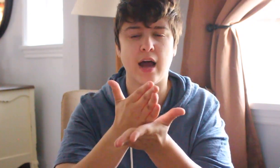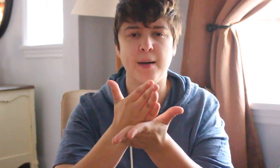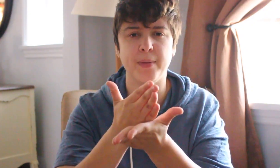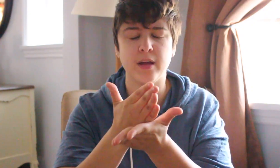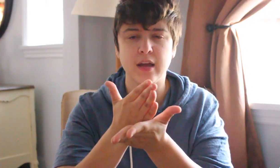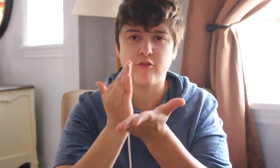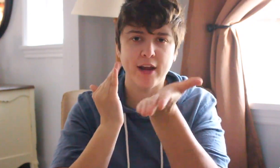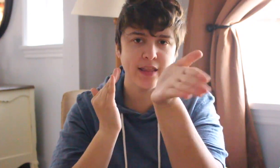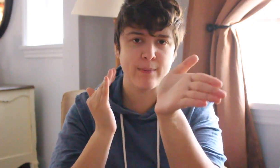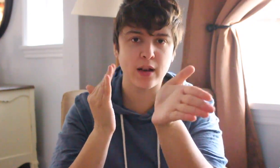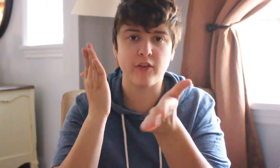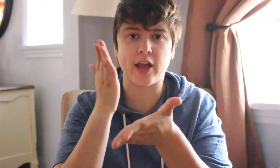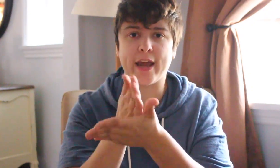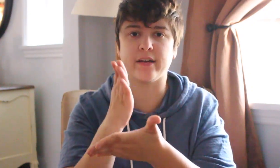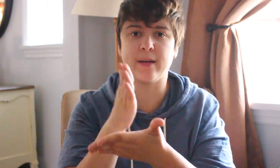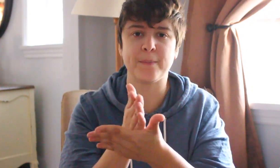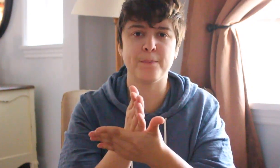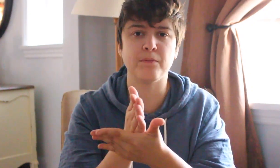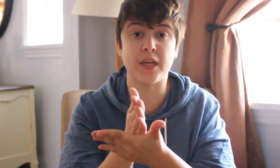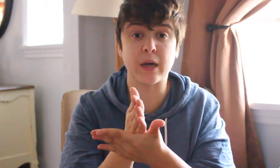top right in the middle of your hand. Medium.